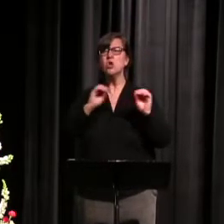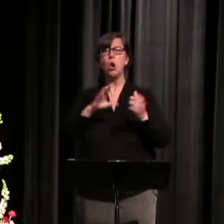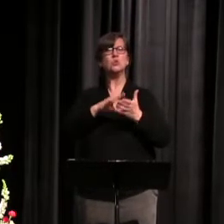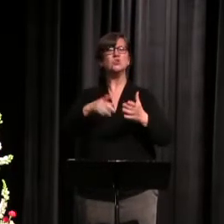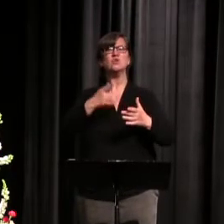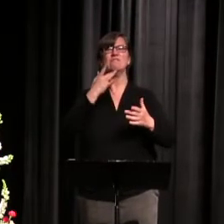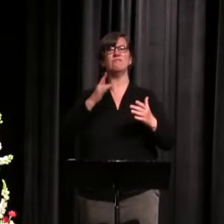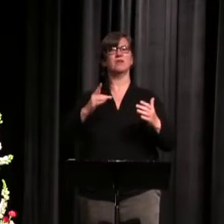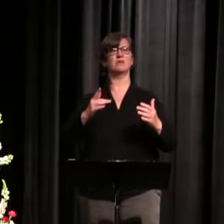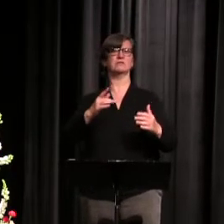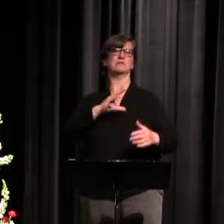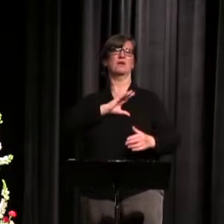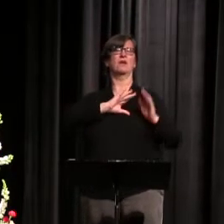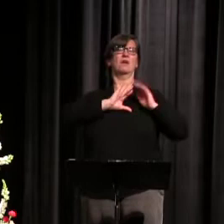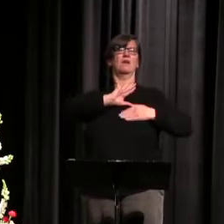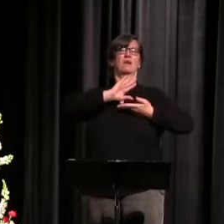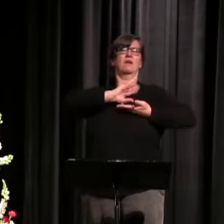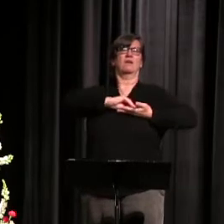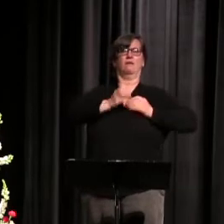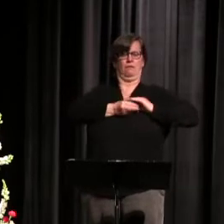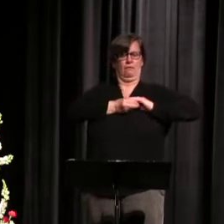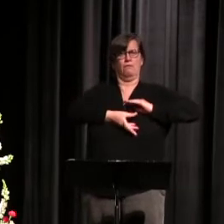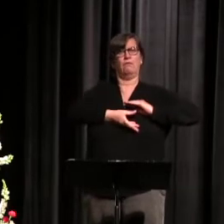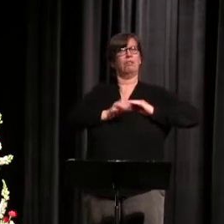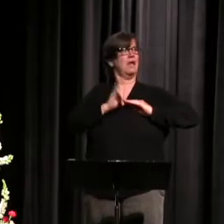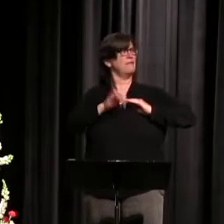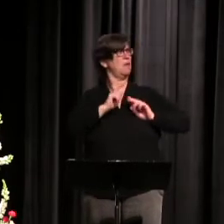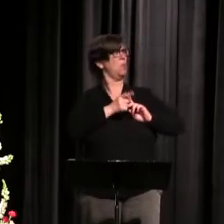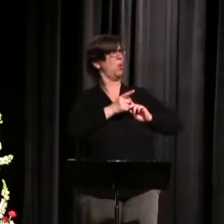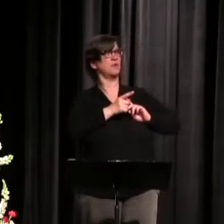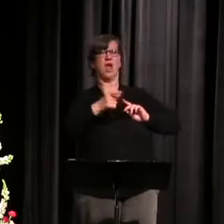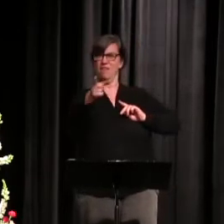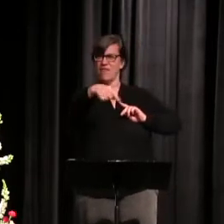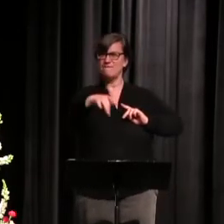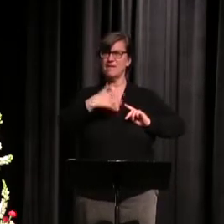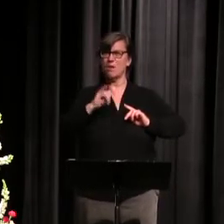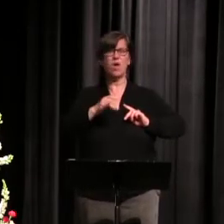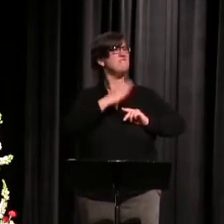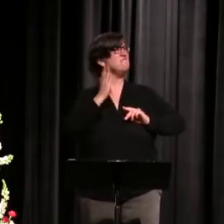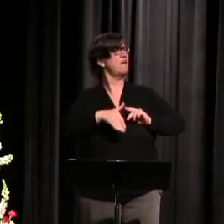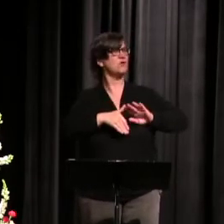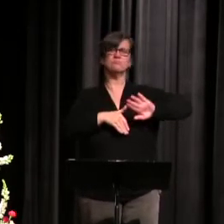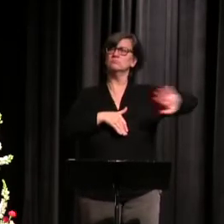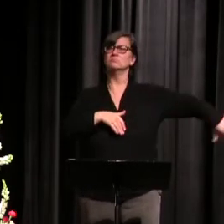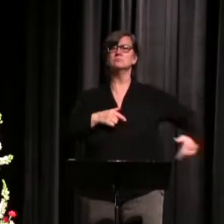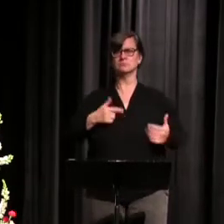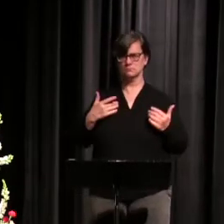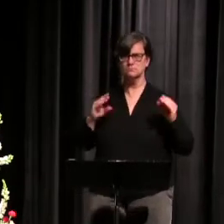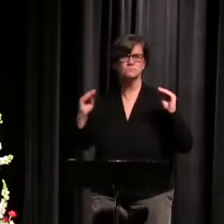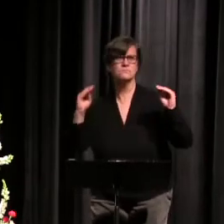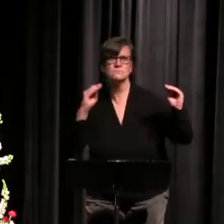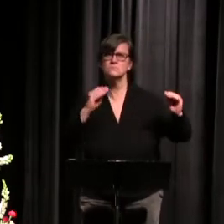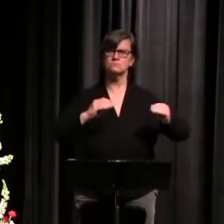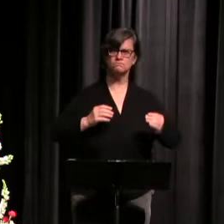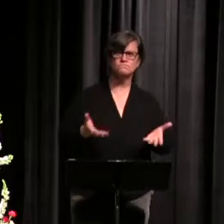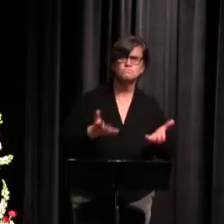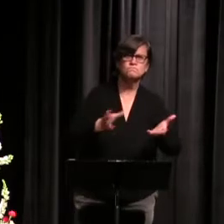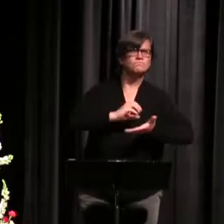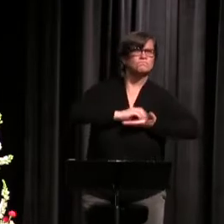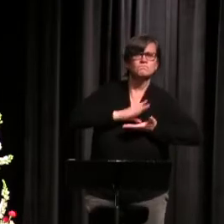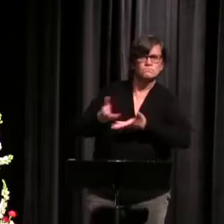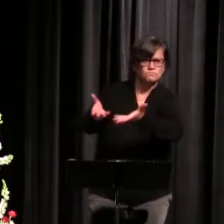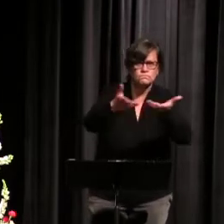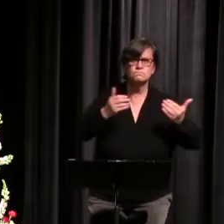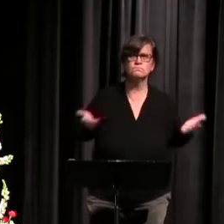moments. Life is going to bring you to the highest of highs and the lowest of lows, but you need to remember you